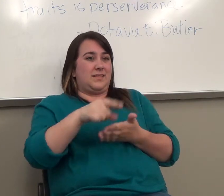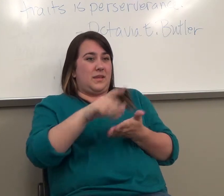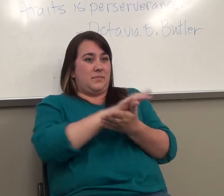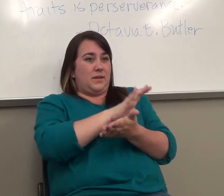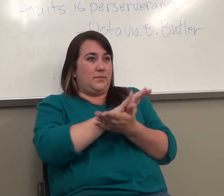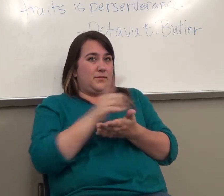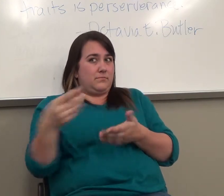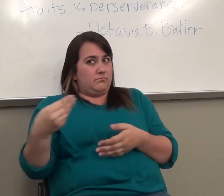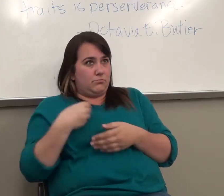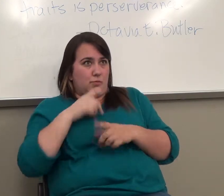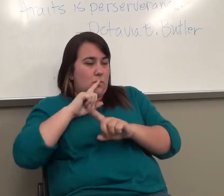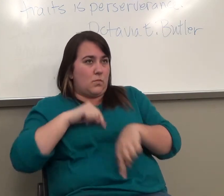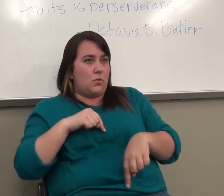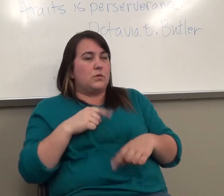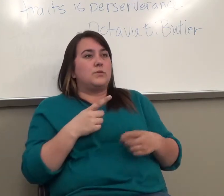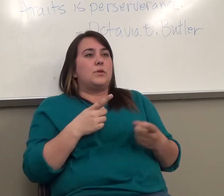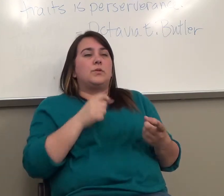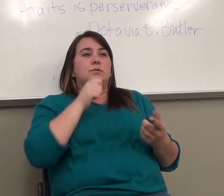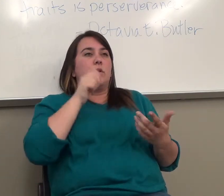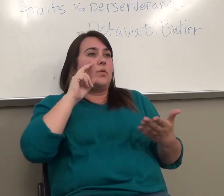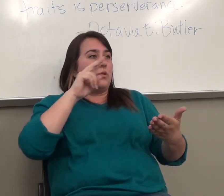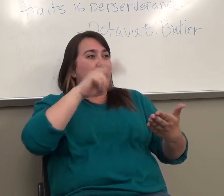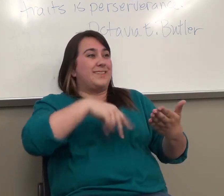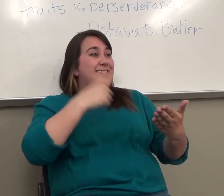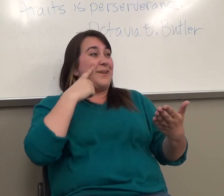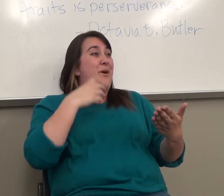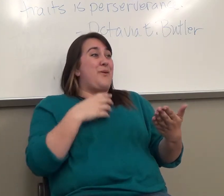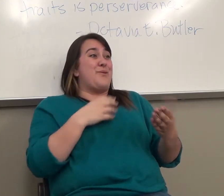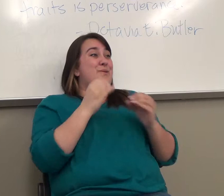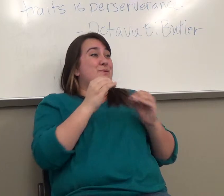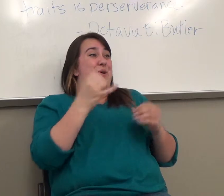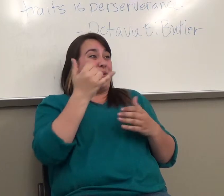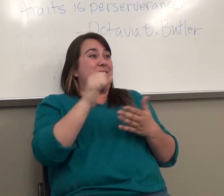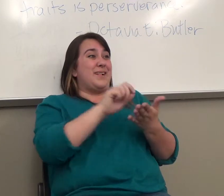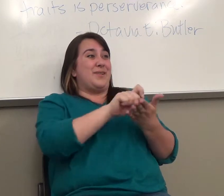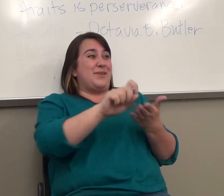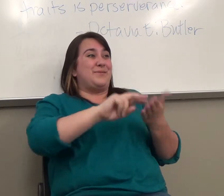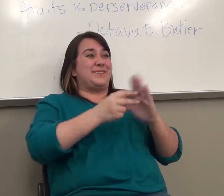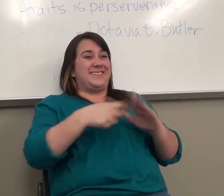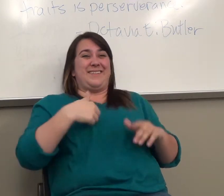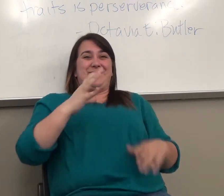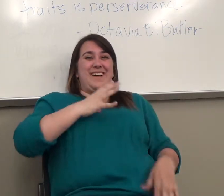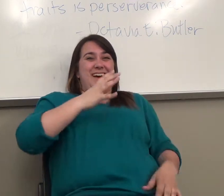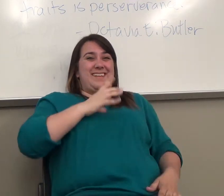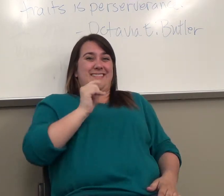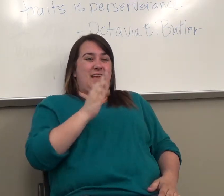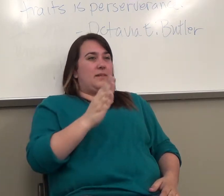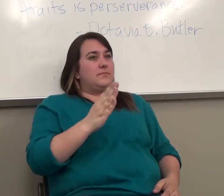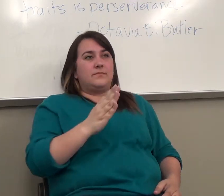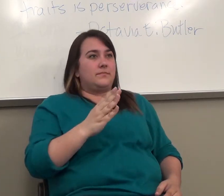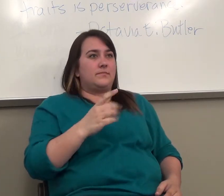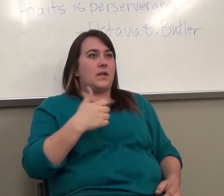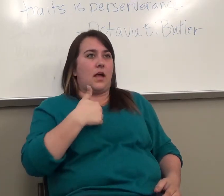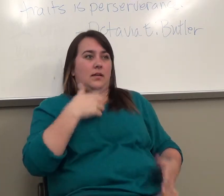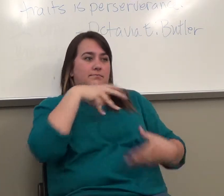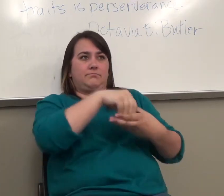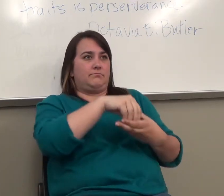reflect on here. So don't look at this and say, oh good, there's no yellow mark here, I must be doing okay. I didn't even put that on there at this